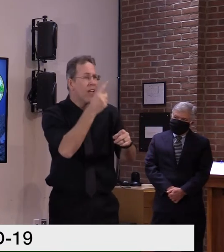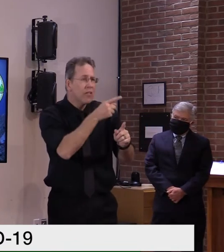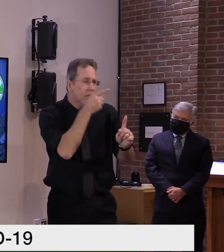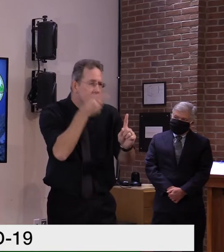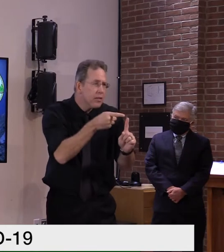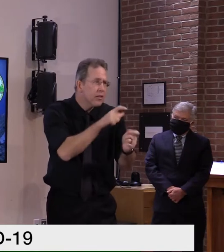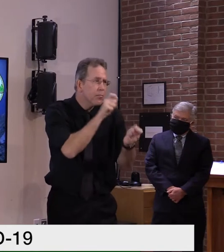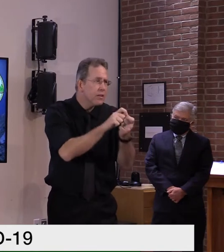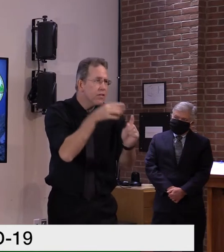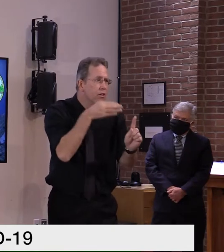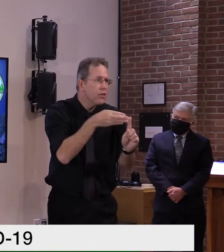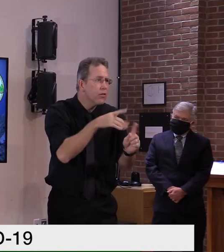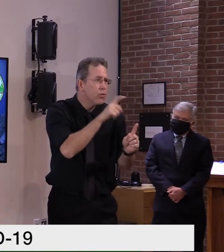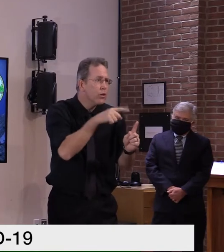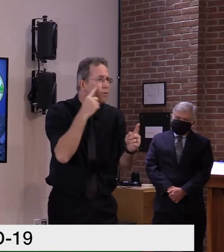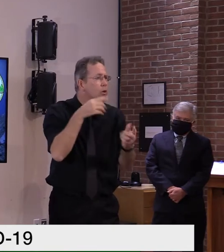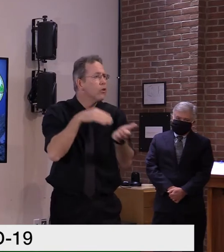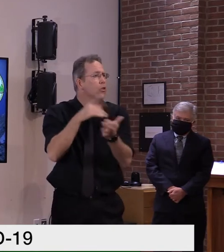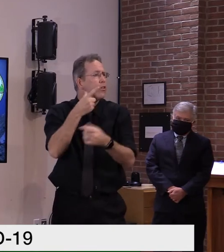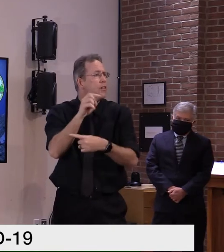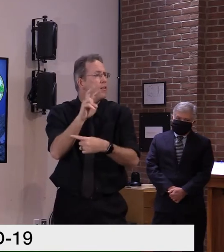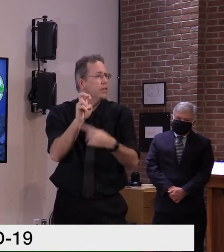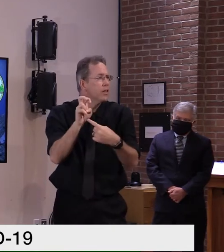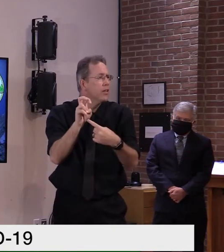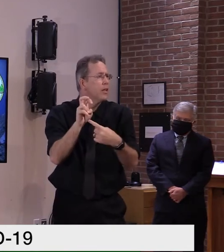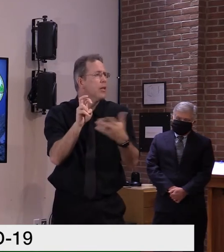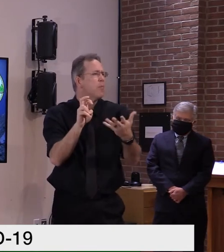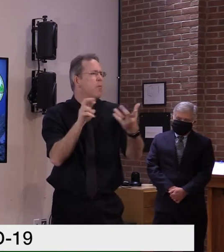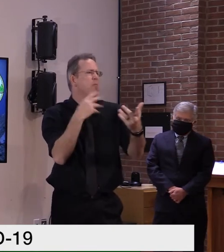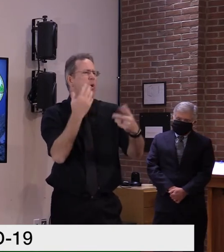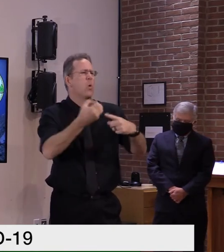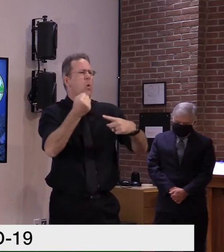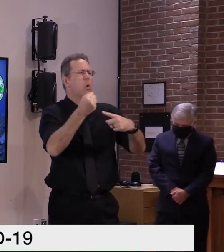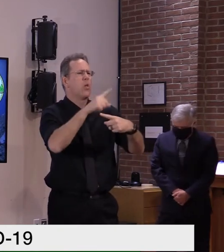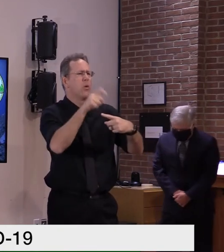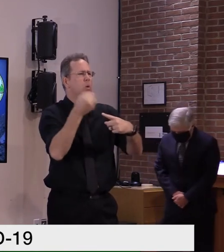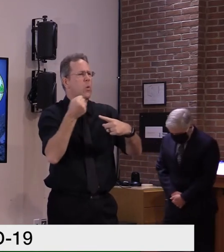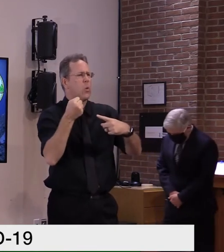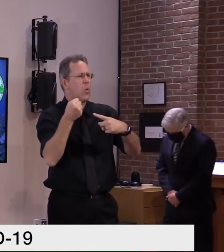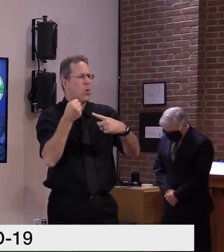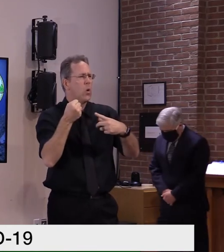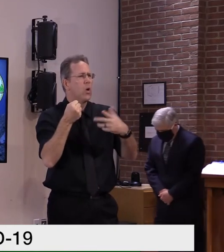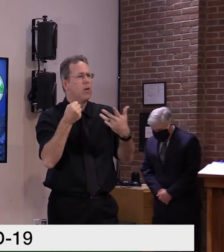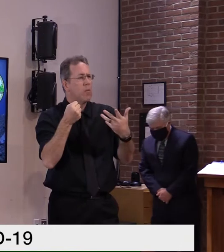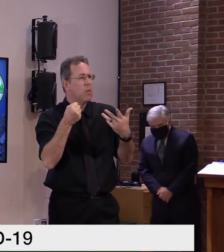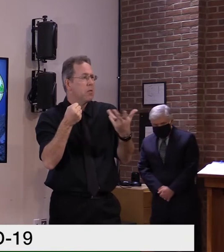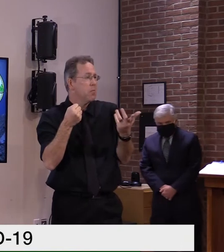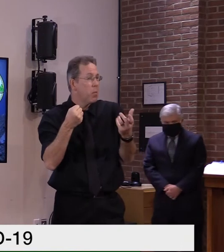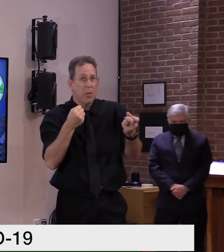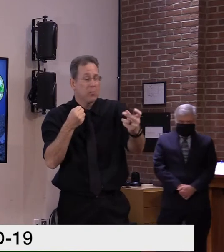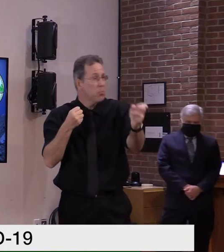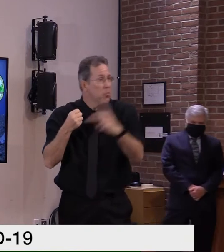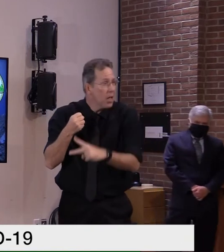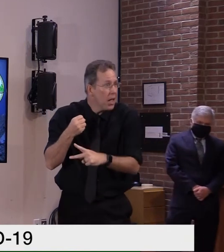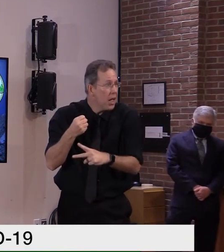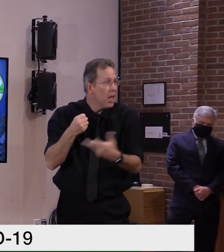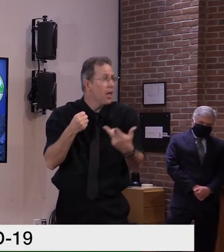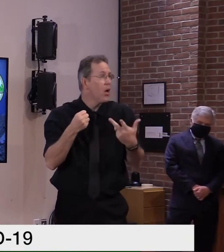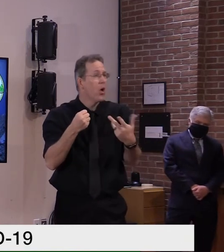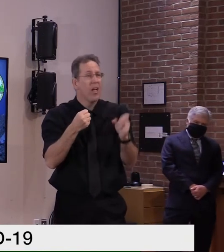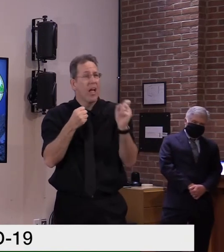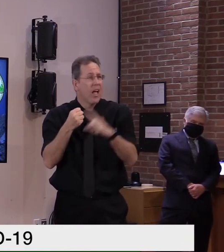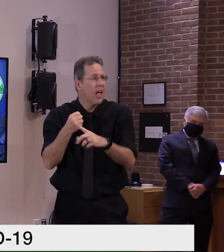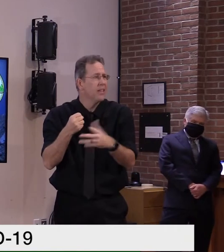pass and to see if we can get back to you after the fact, if that works for you, Rebecca. We can navigate